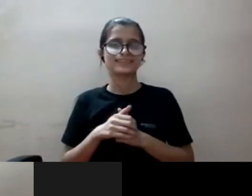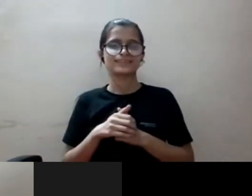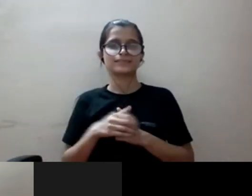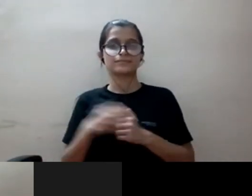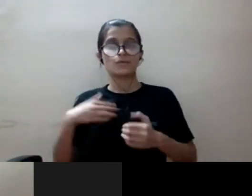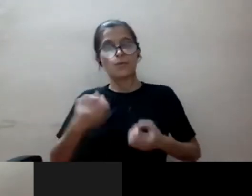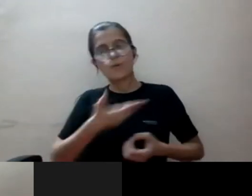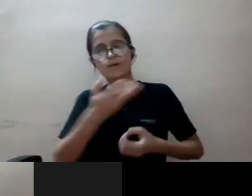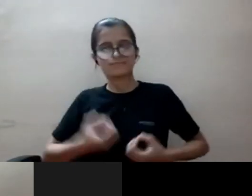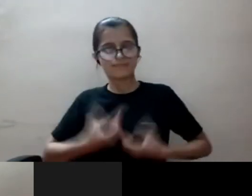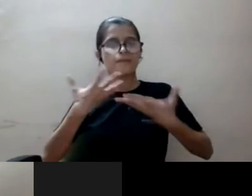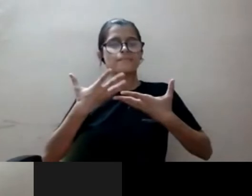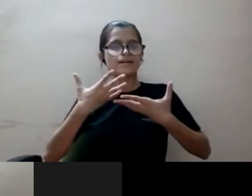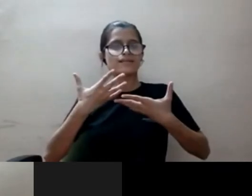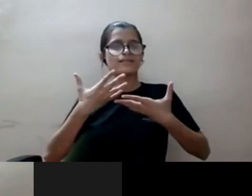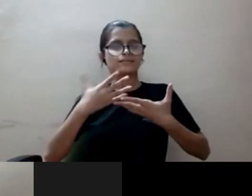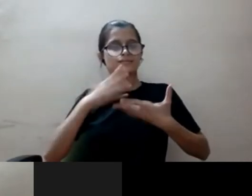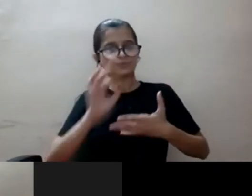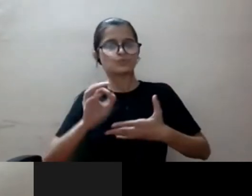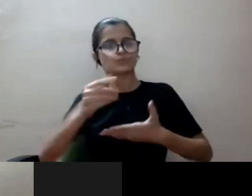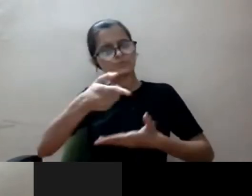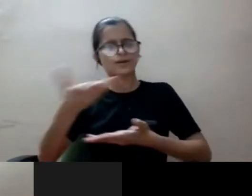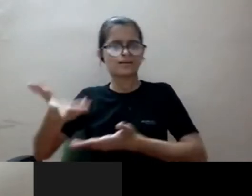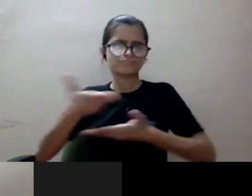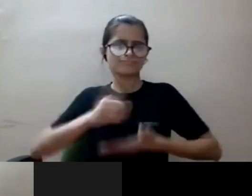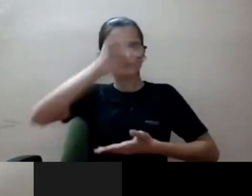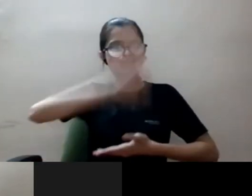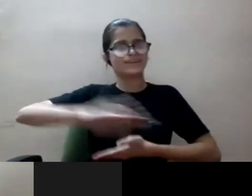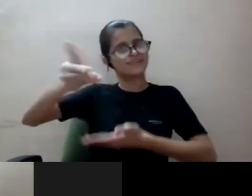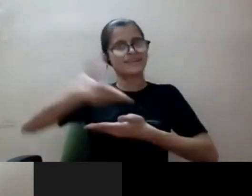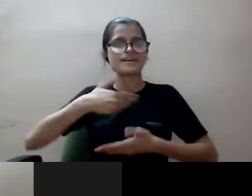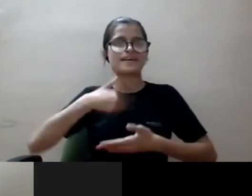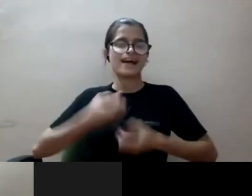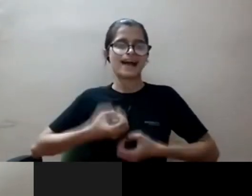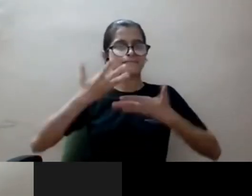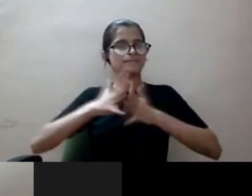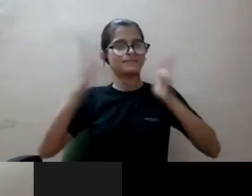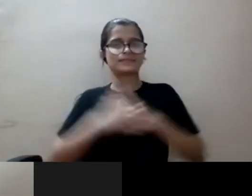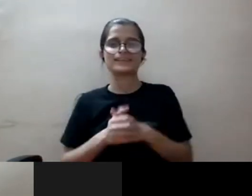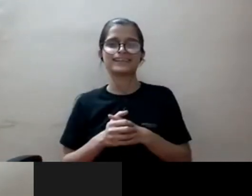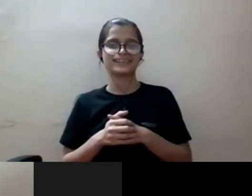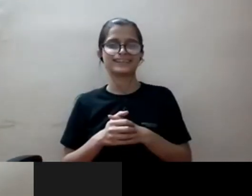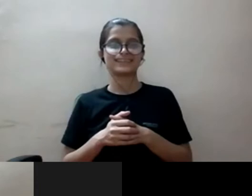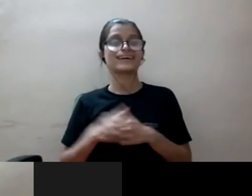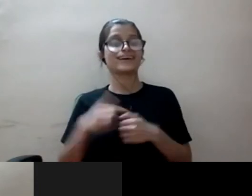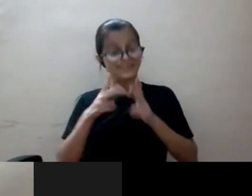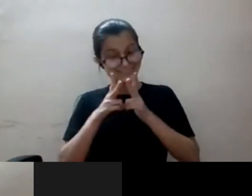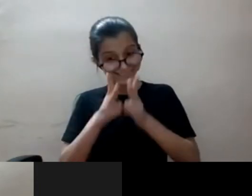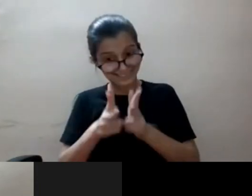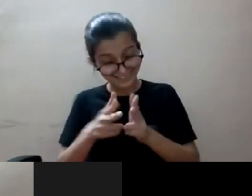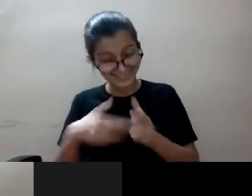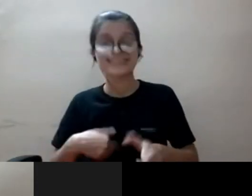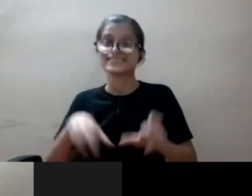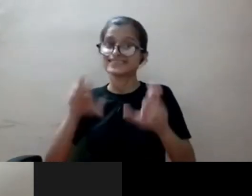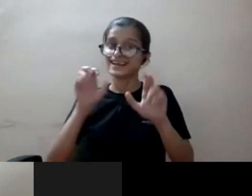happiness that if we can ever make it, we'll definitely be happy to have you. Oh, well, maybe we can figure that out. I also, I have to say, I really, really